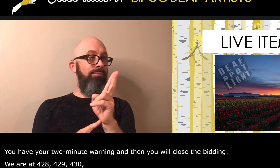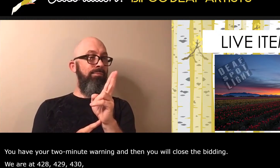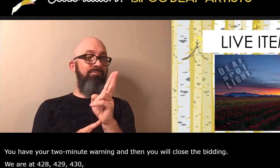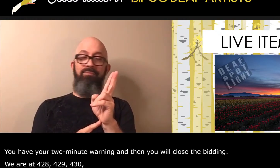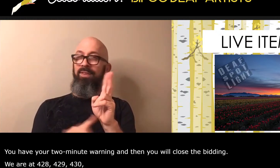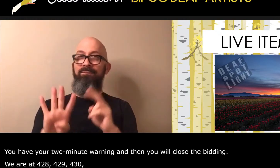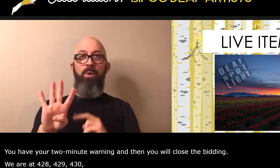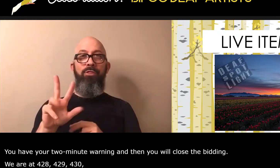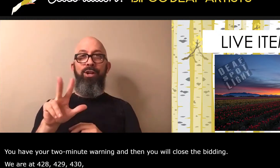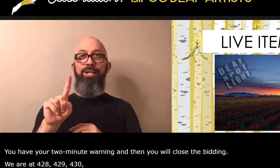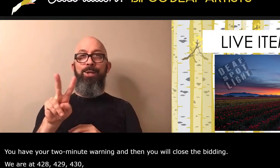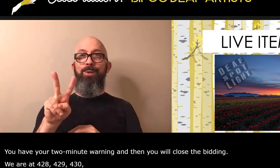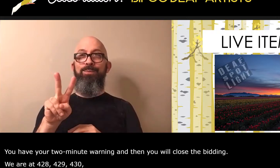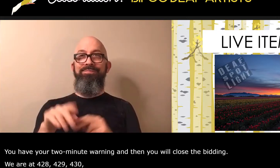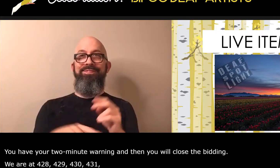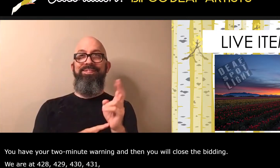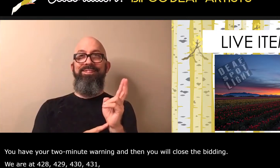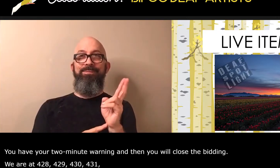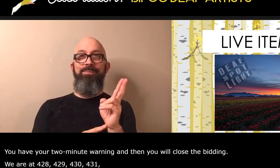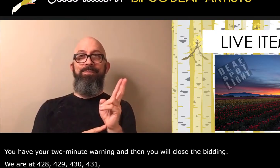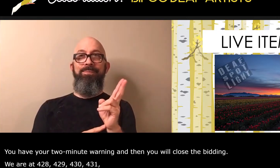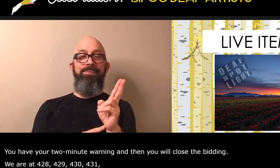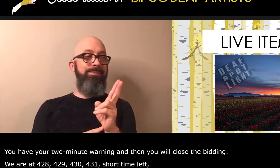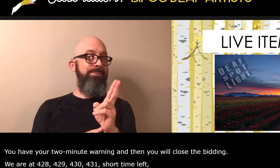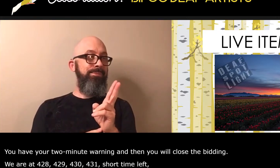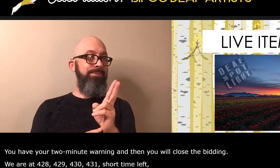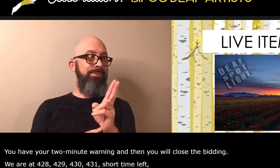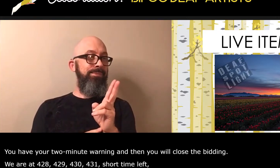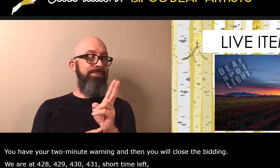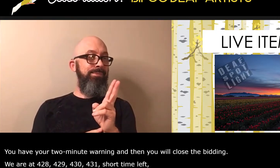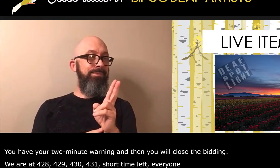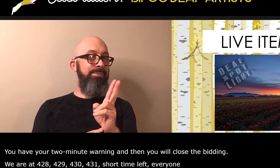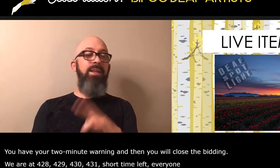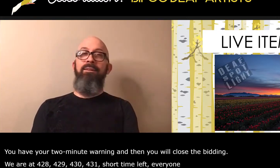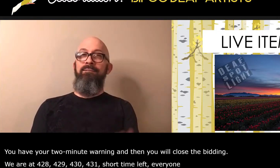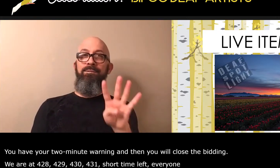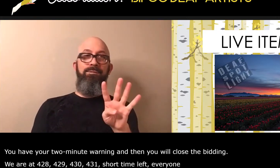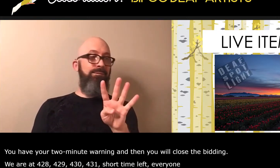Short time left, everyone. 432.